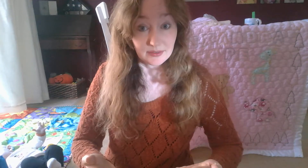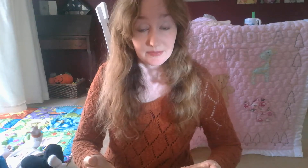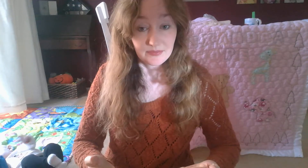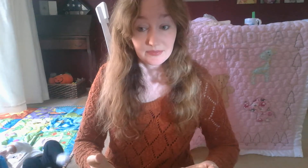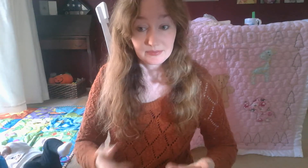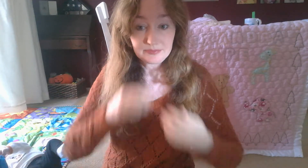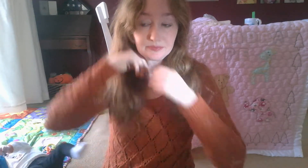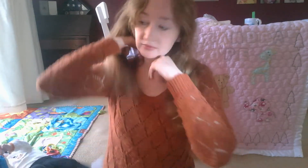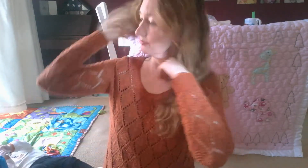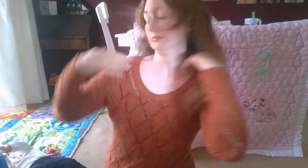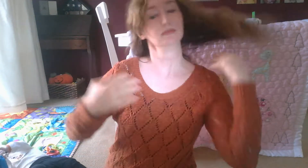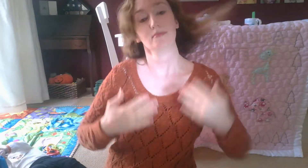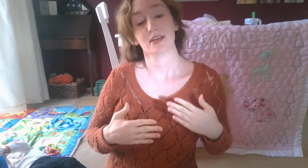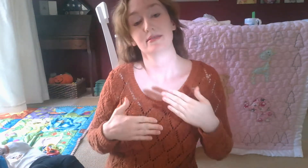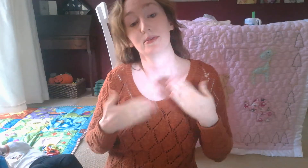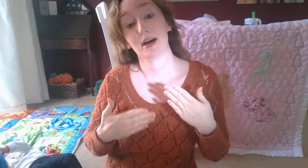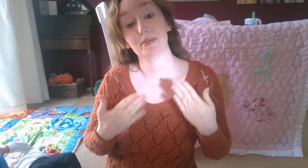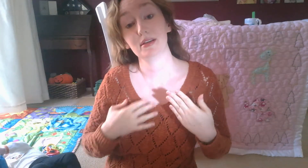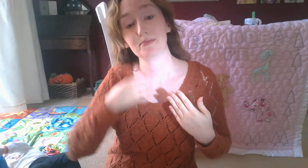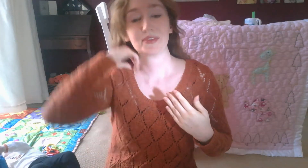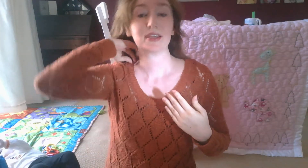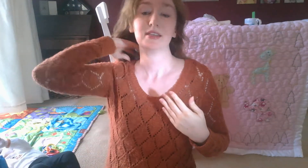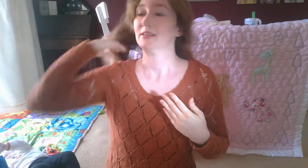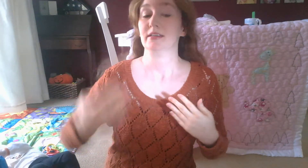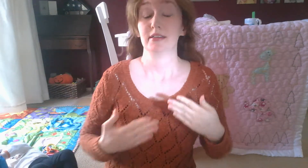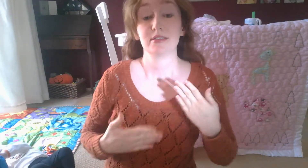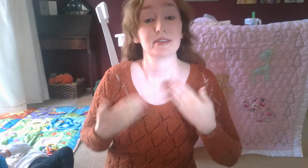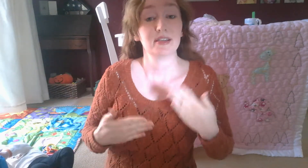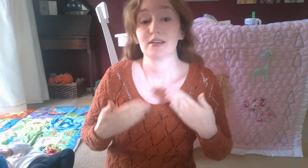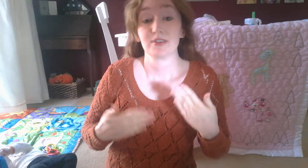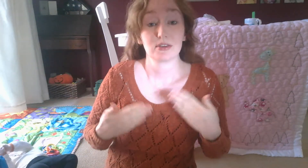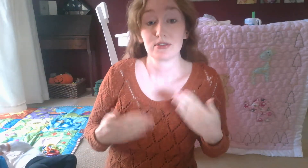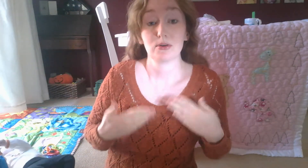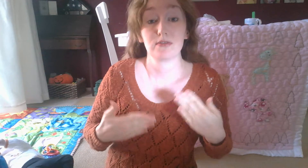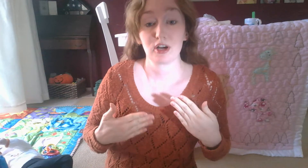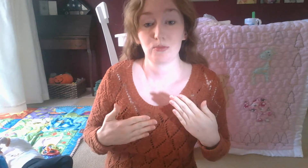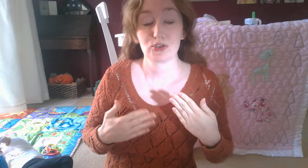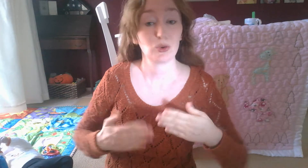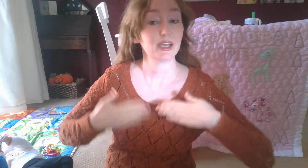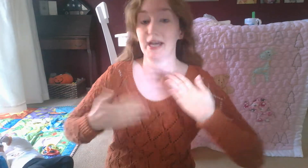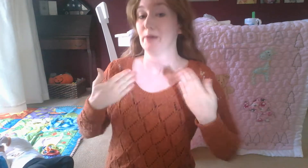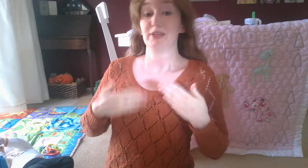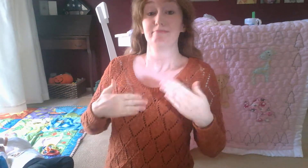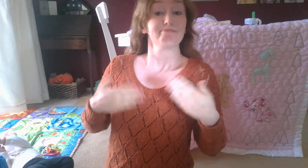Thanksgiving. So happy, just think kind of like you're so overcome with joy, happy.